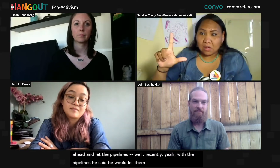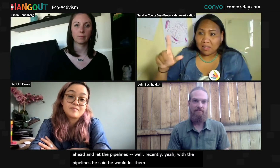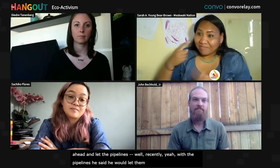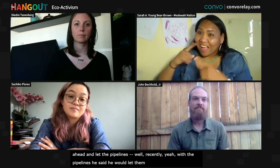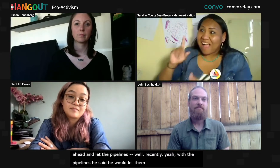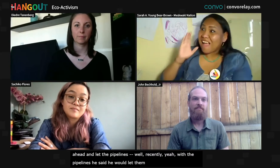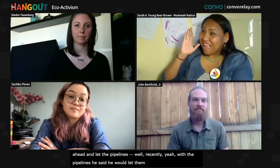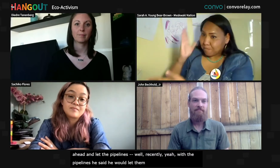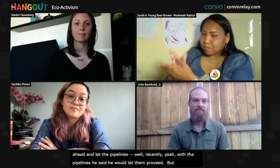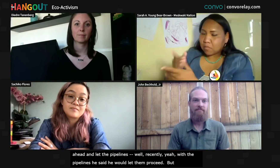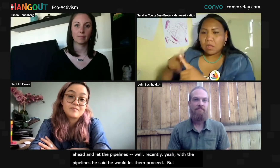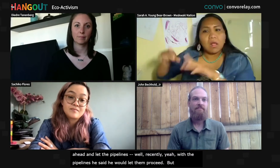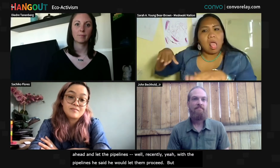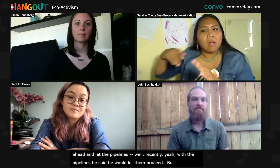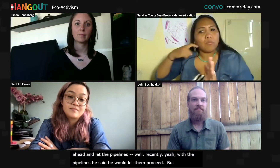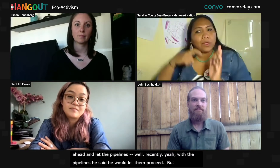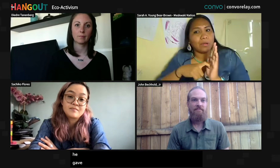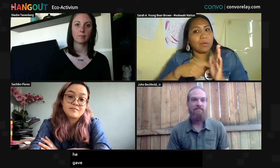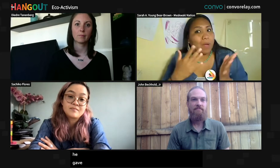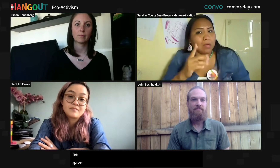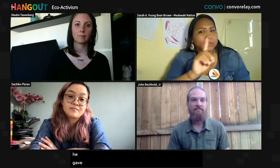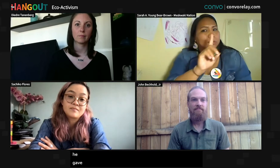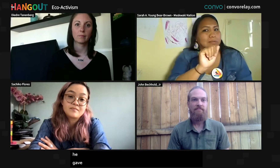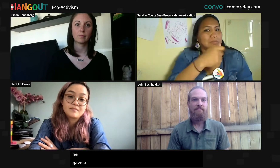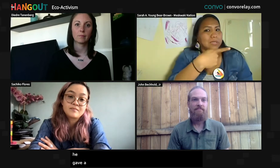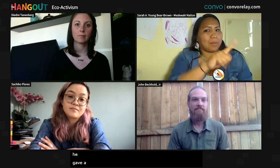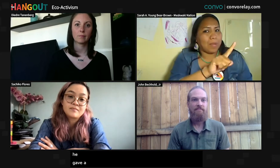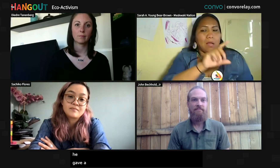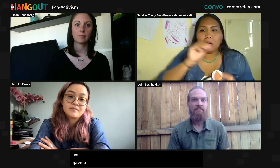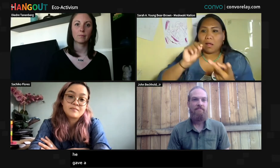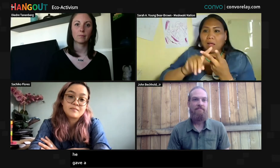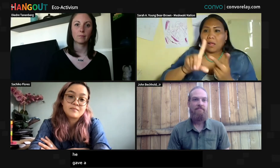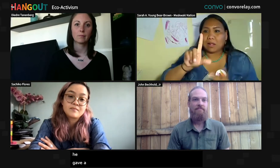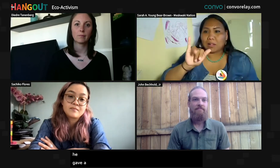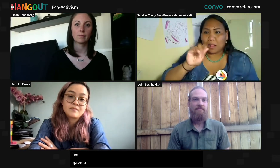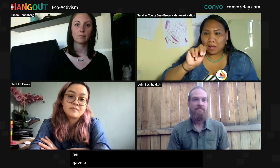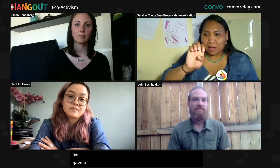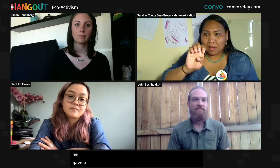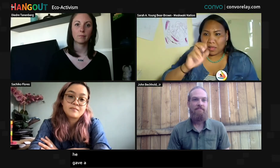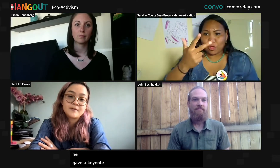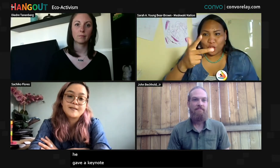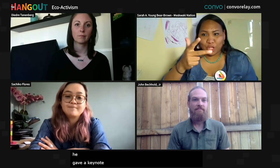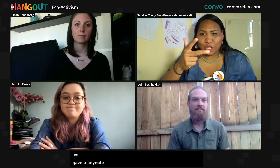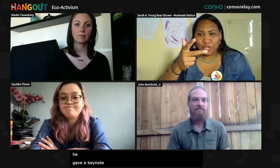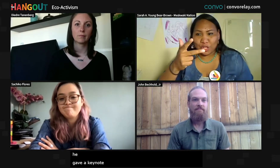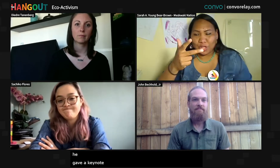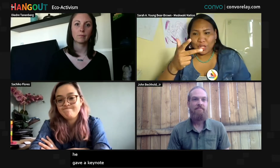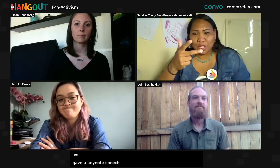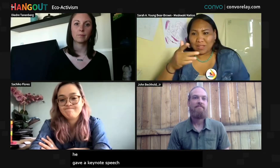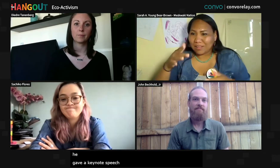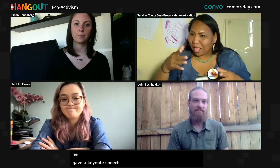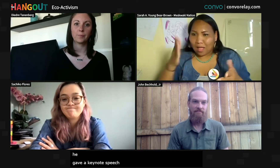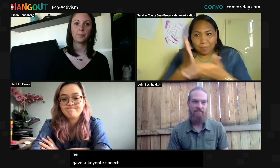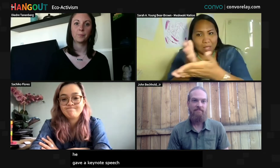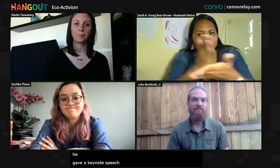a keynote XL, finally putting a stop to it, but hasn't recognized the third